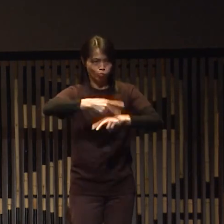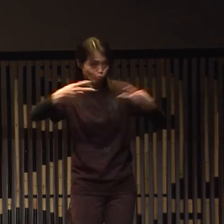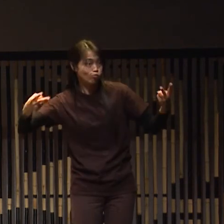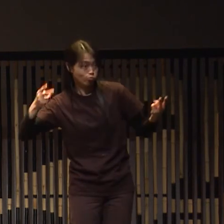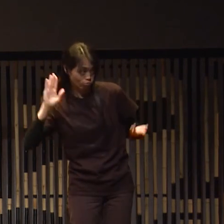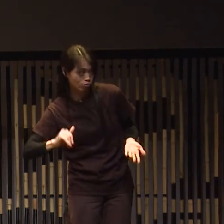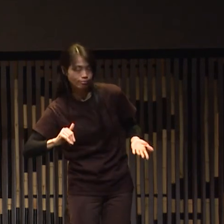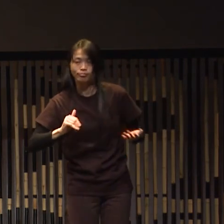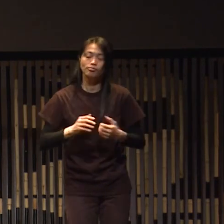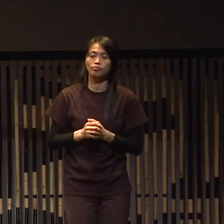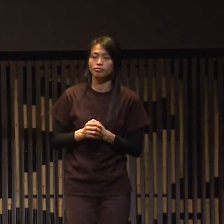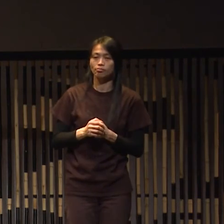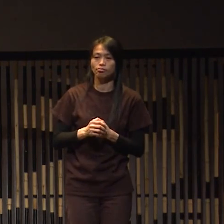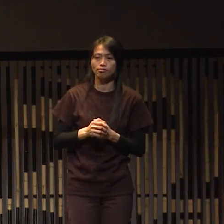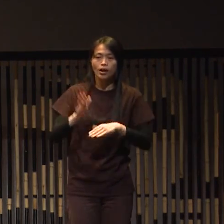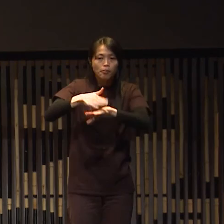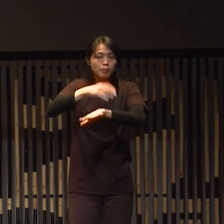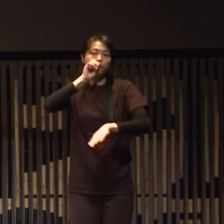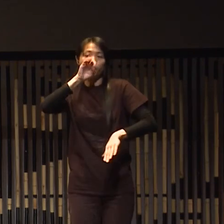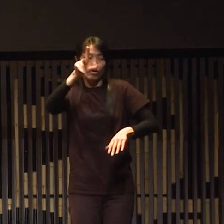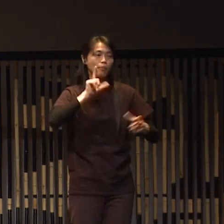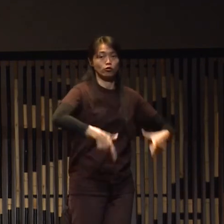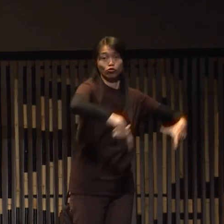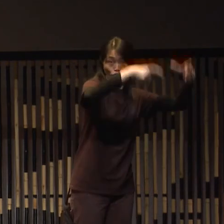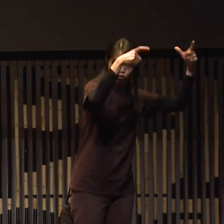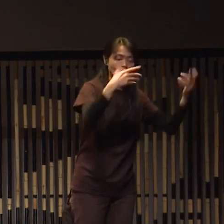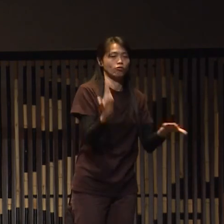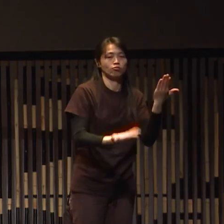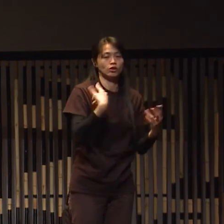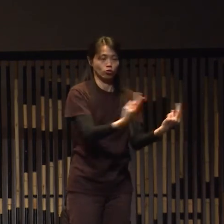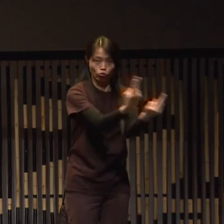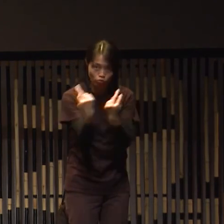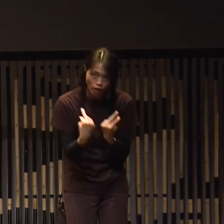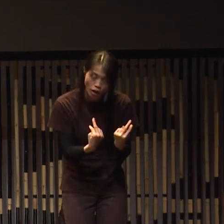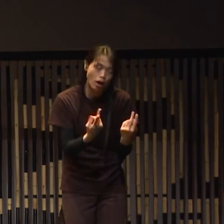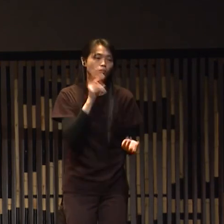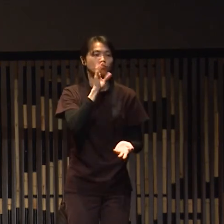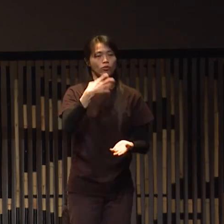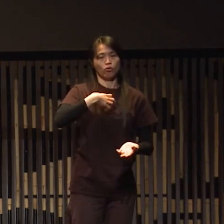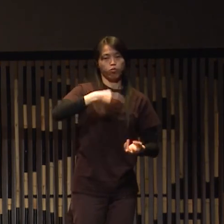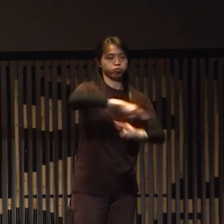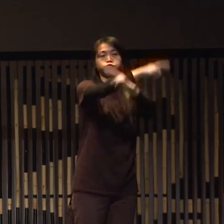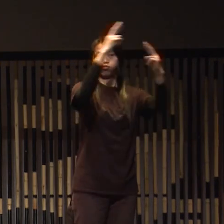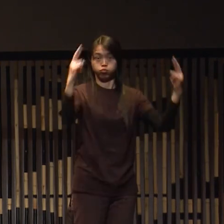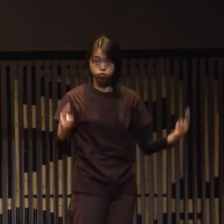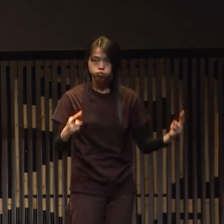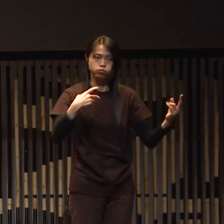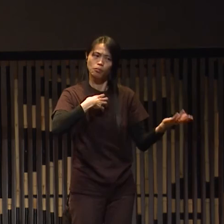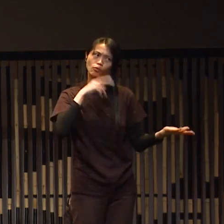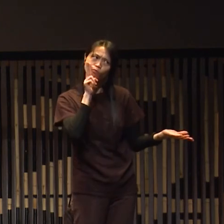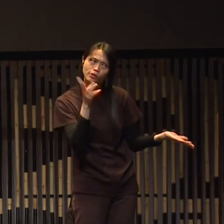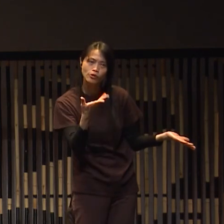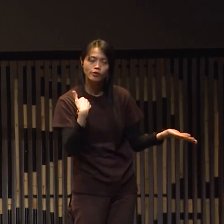job, and they do their job really well if we don't interfere with it. And we need to do our job.